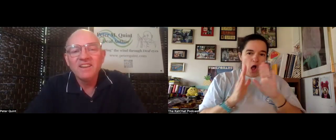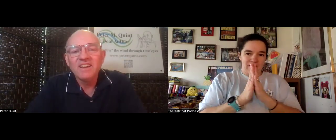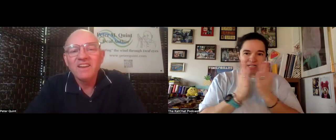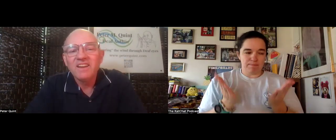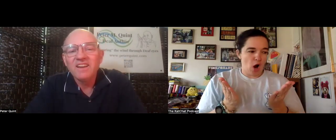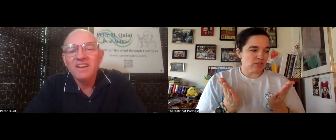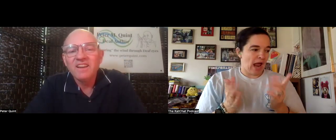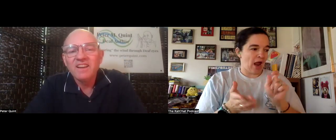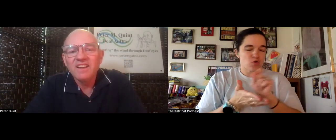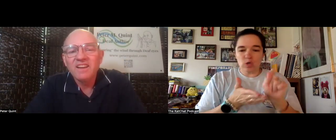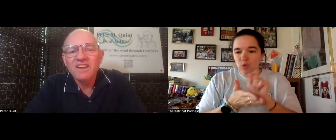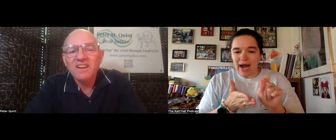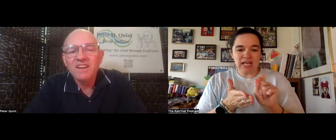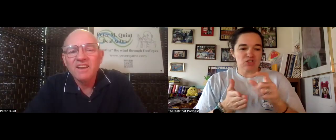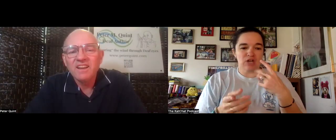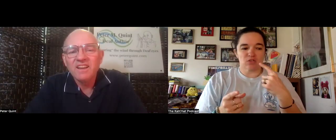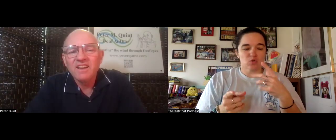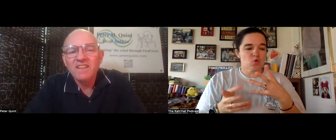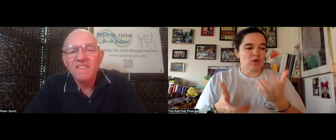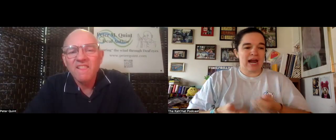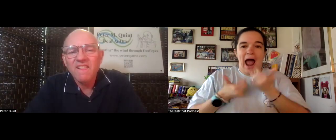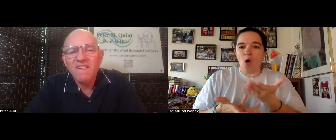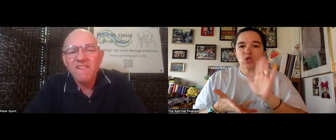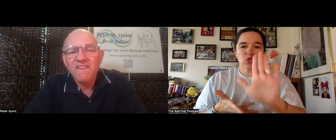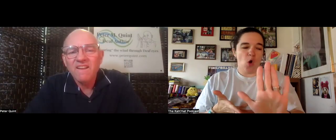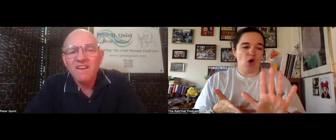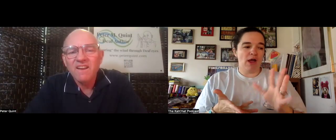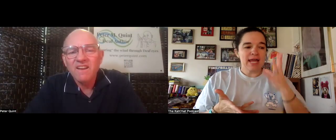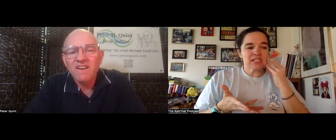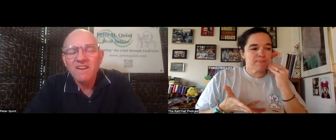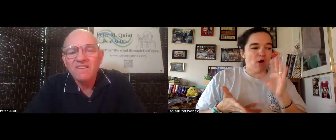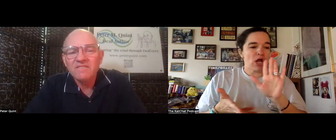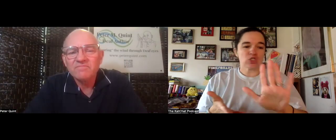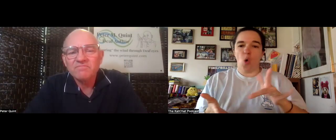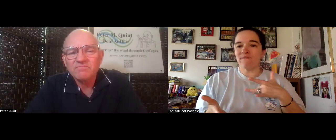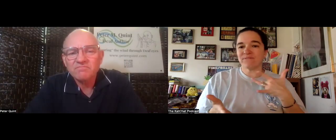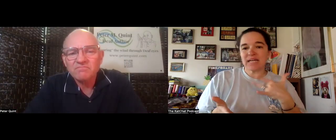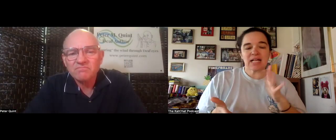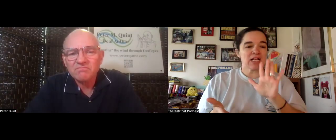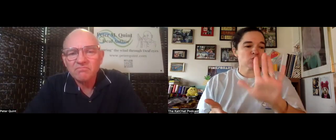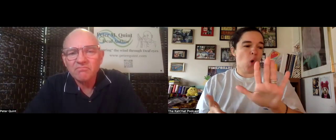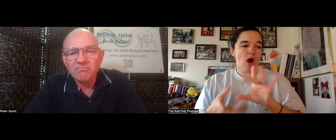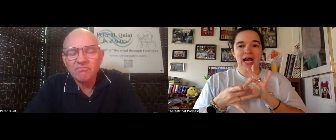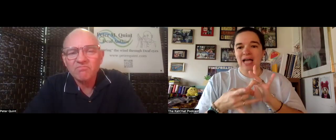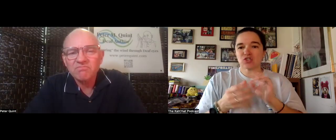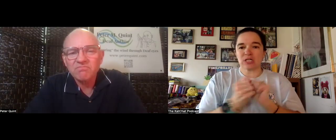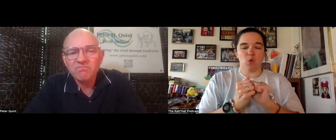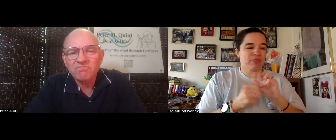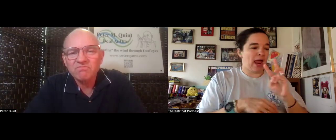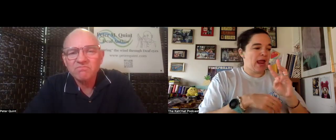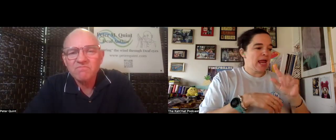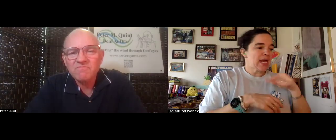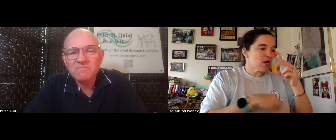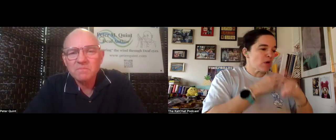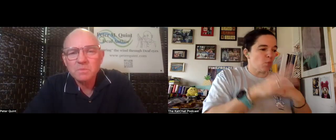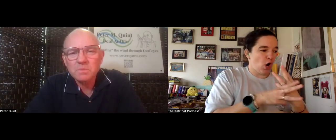Out of all of these books and you're writing just to get out your experience, your feeling, your connection with